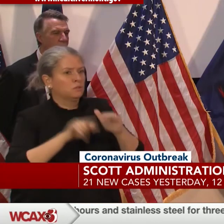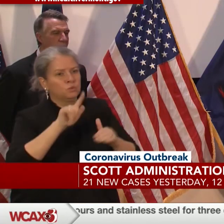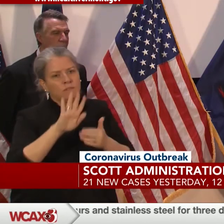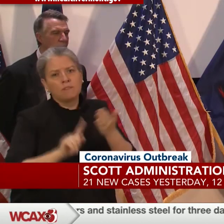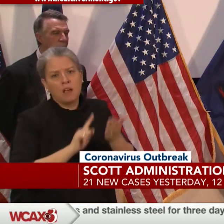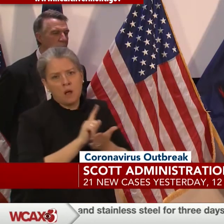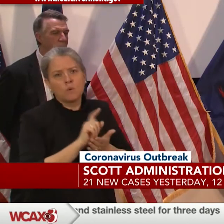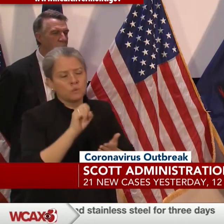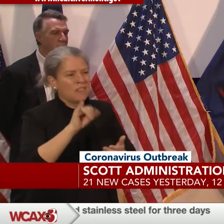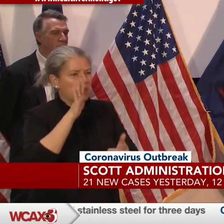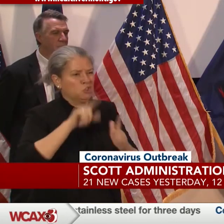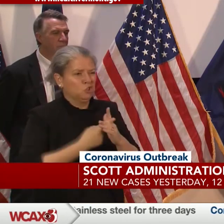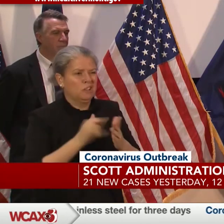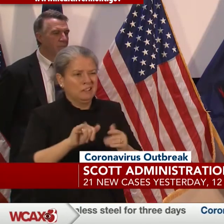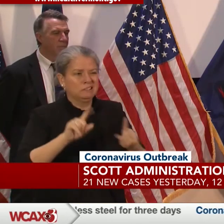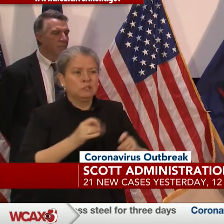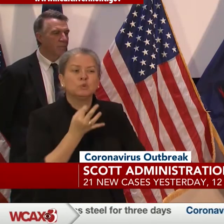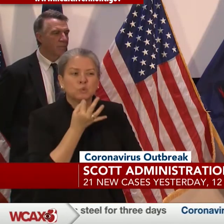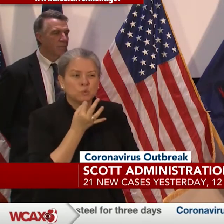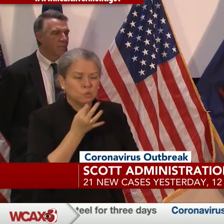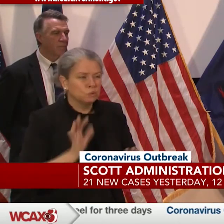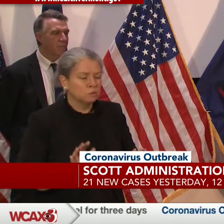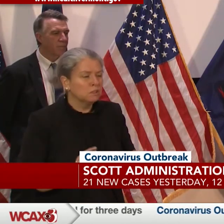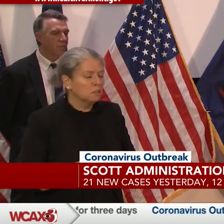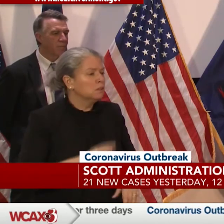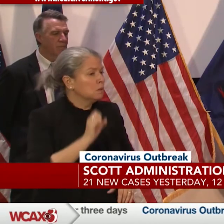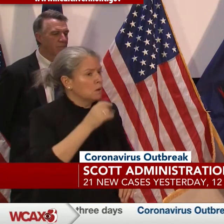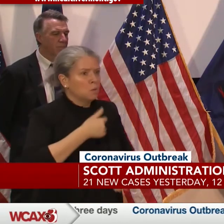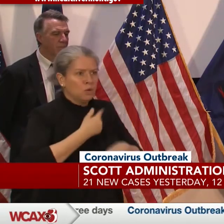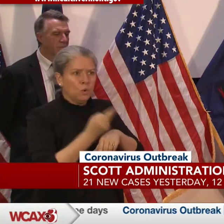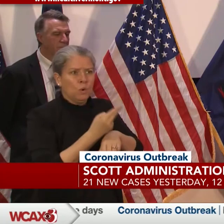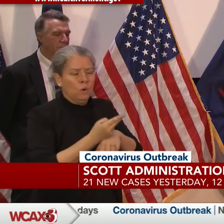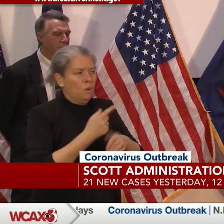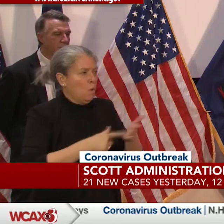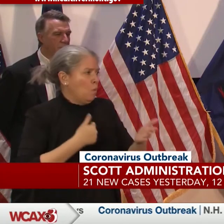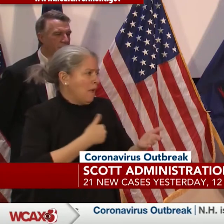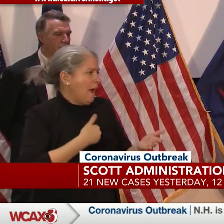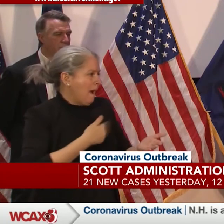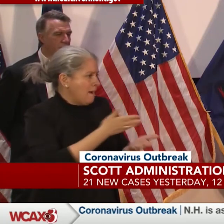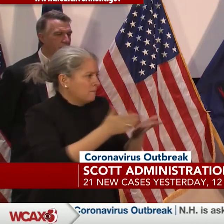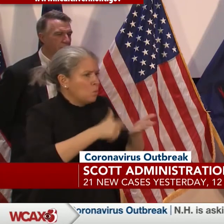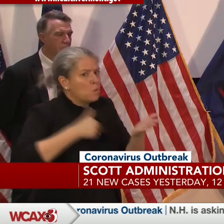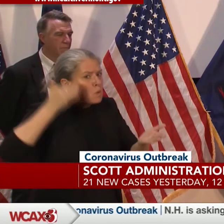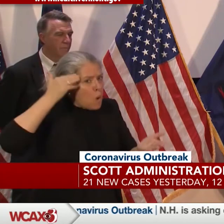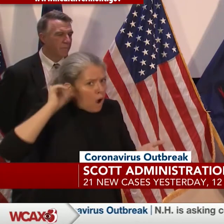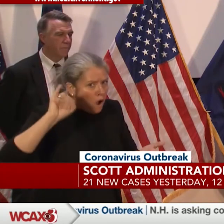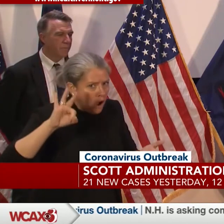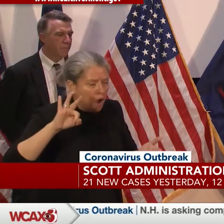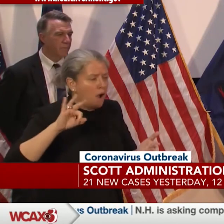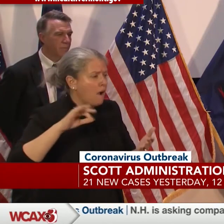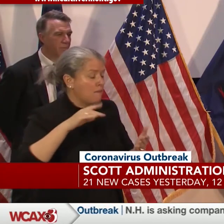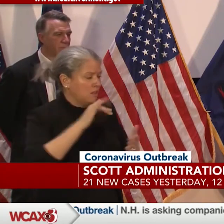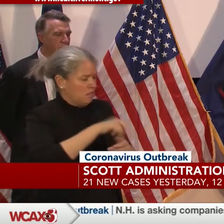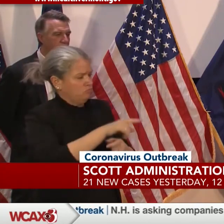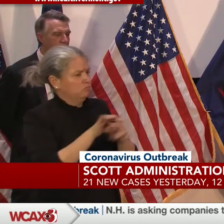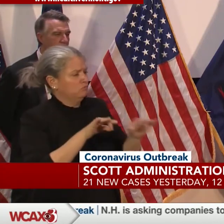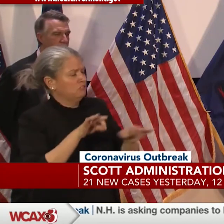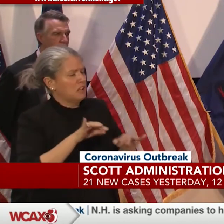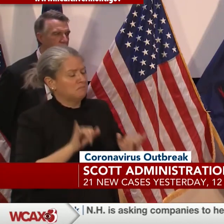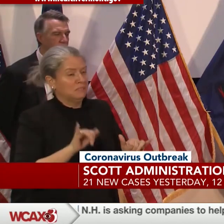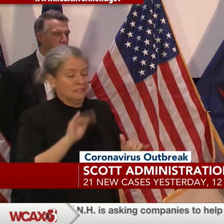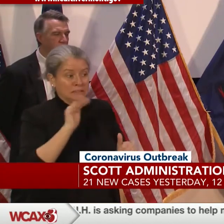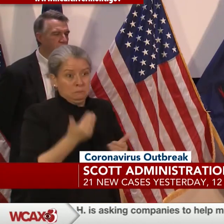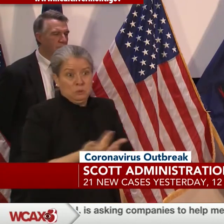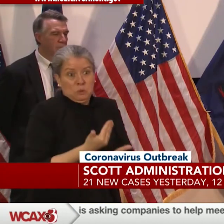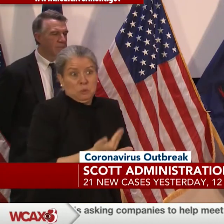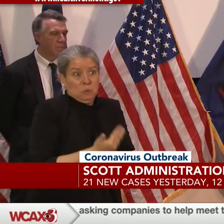be standing up in the very near future. So we're using everything that we know that's existing, and what you're describing is evolving